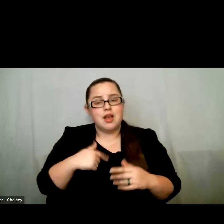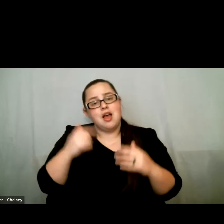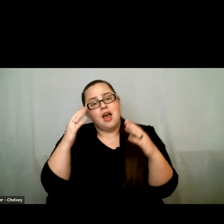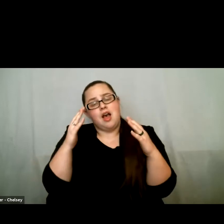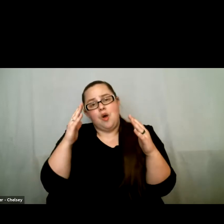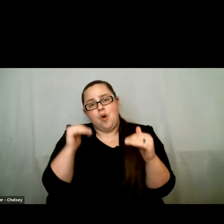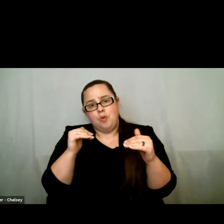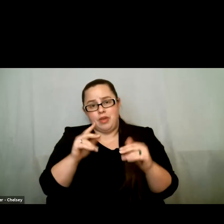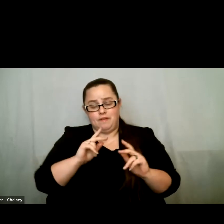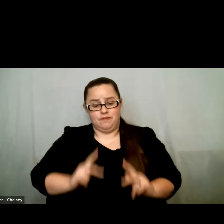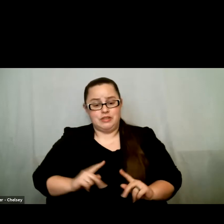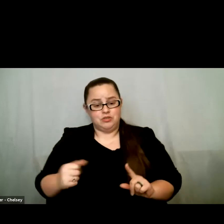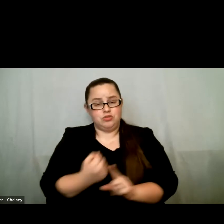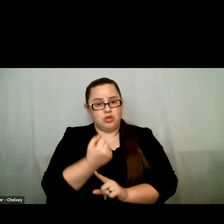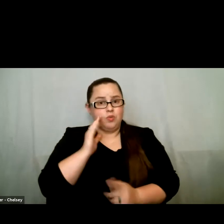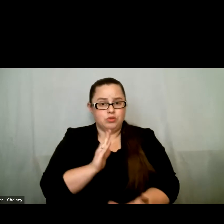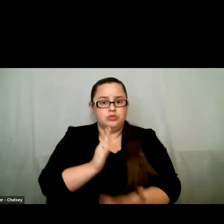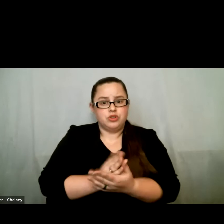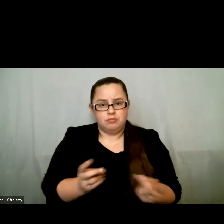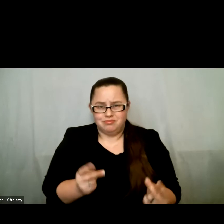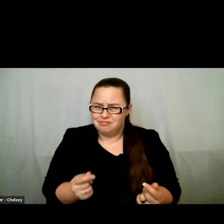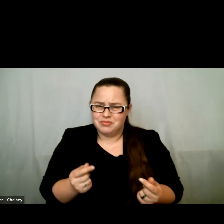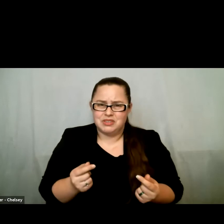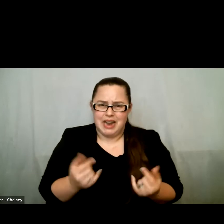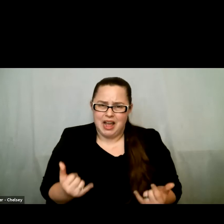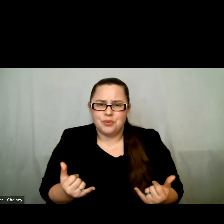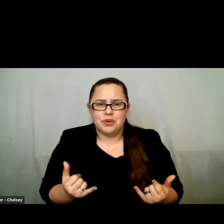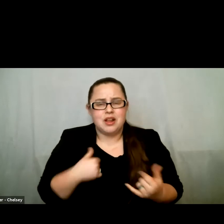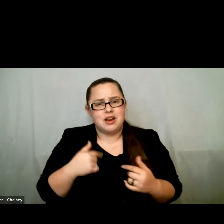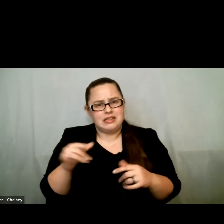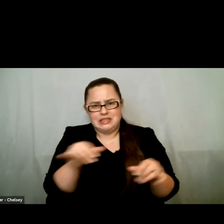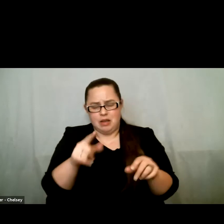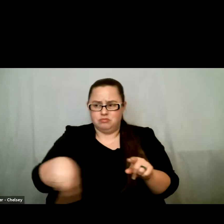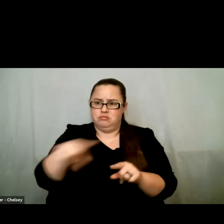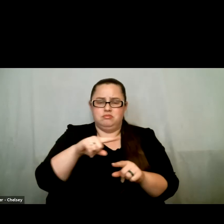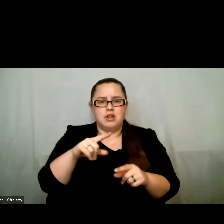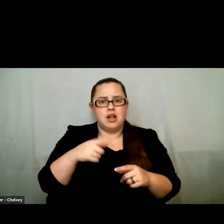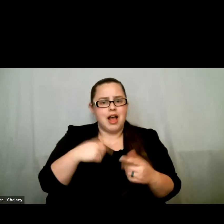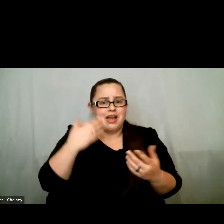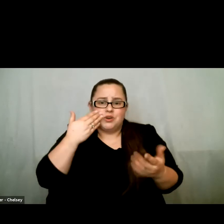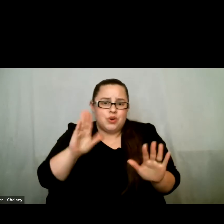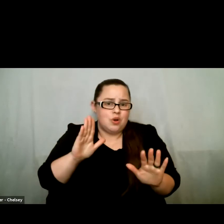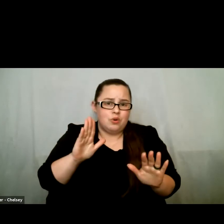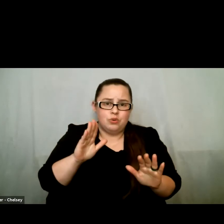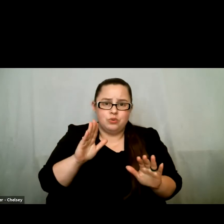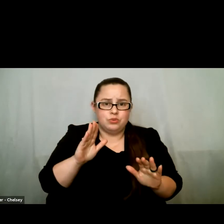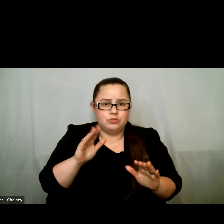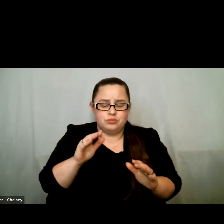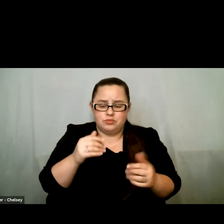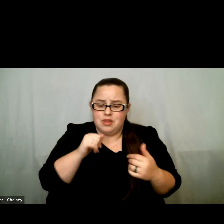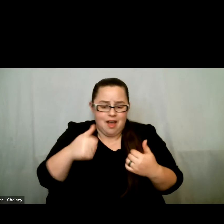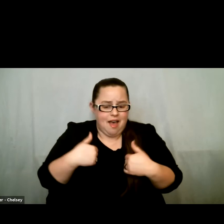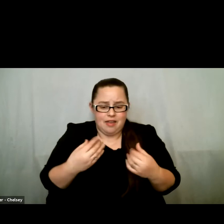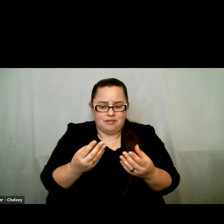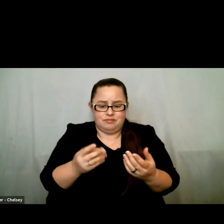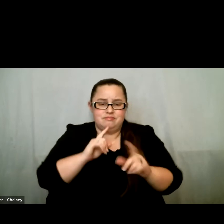Asian Americans will stop in the immediate future. And like so many out there, I don't really know or have any solutions as